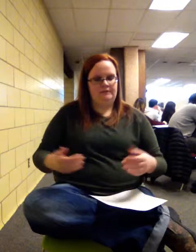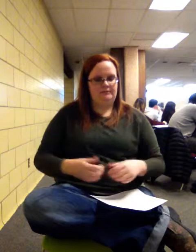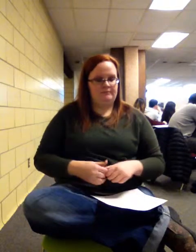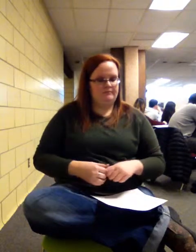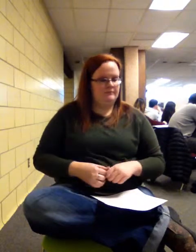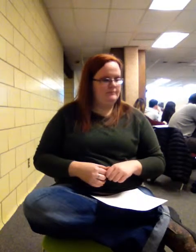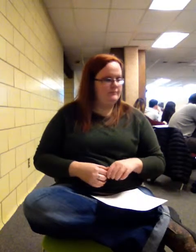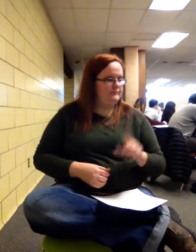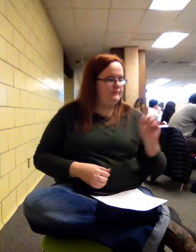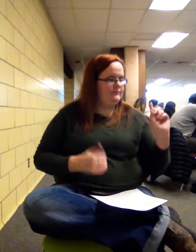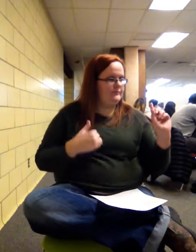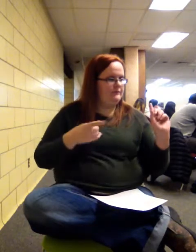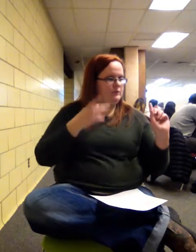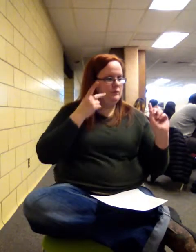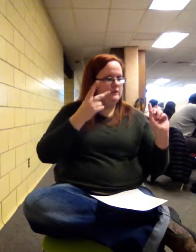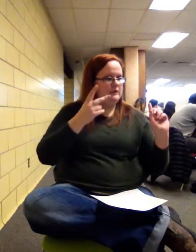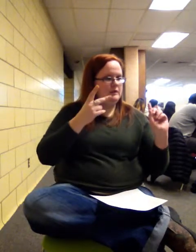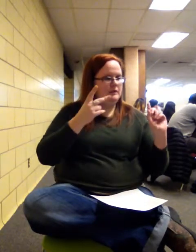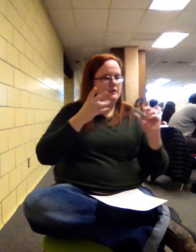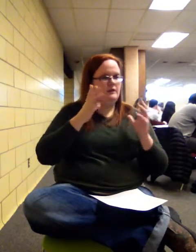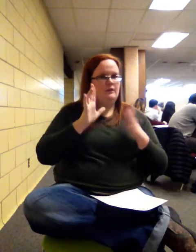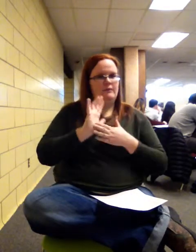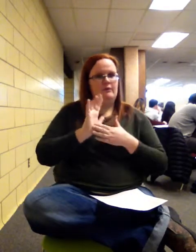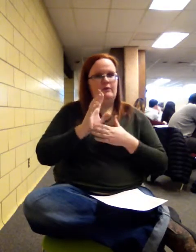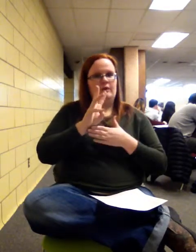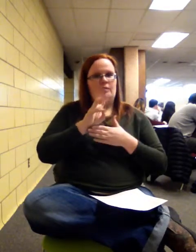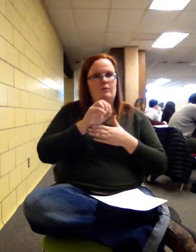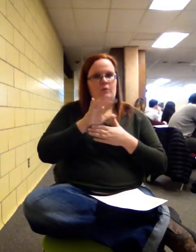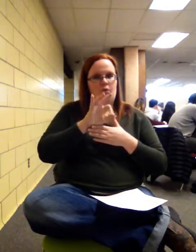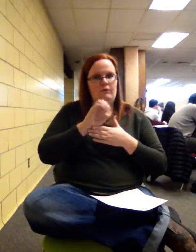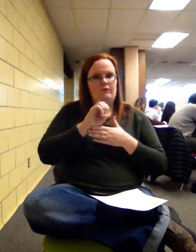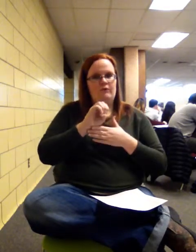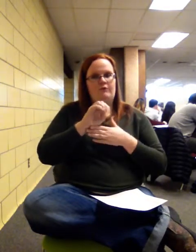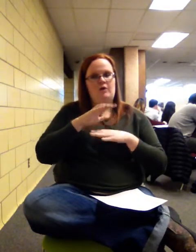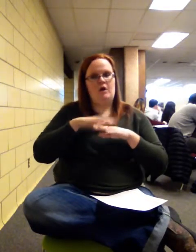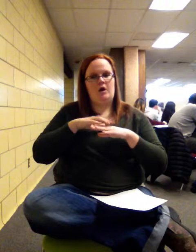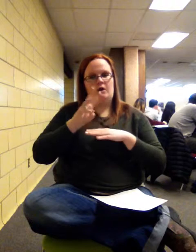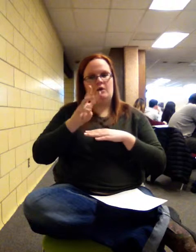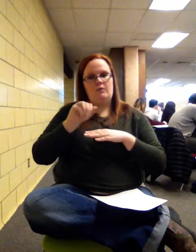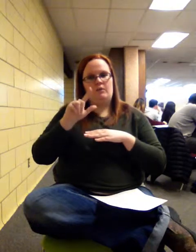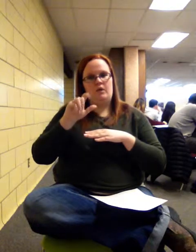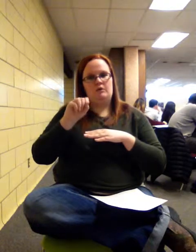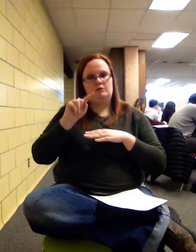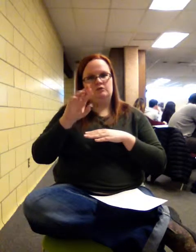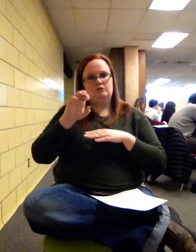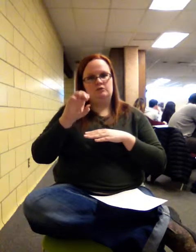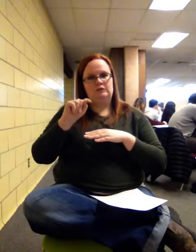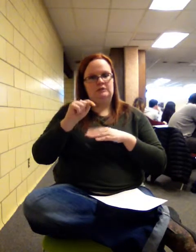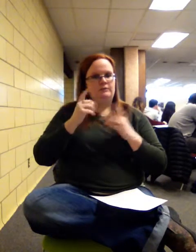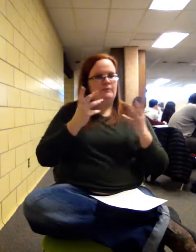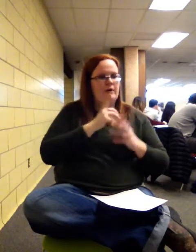Have you seen the movie Wolf of Wall Street? Yes, I have. Okay, what are penny stocks rated in the bonds